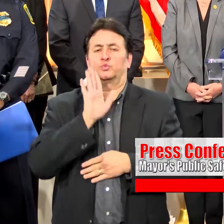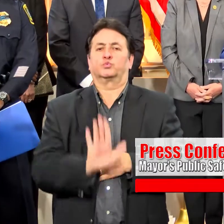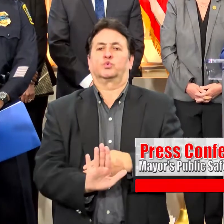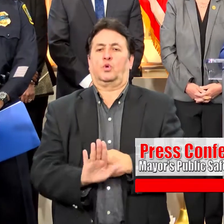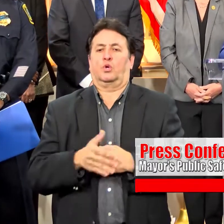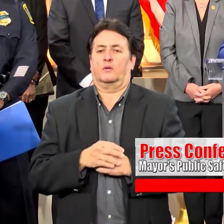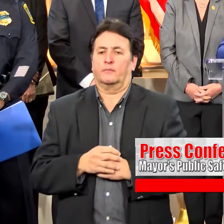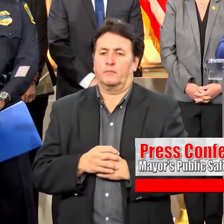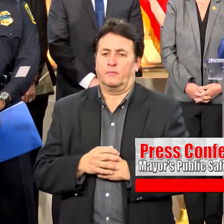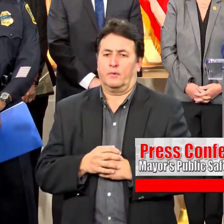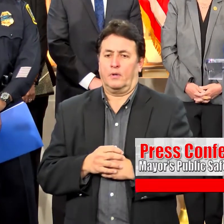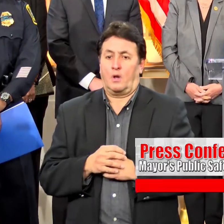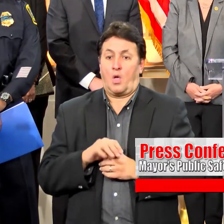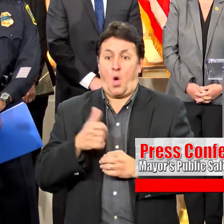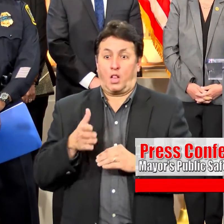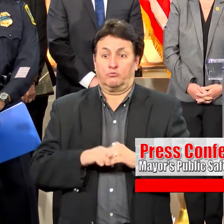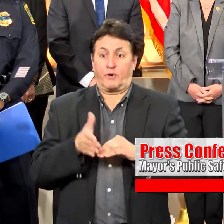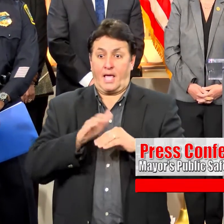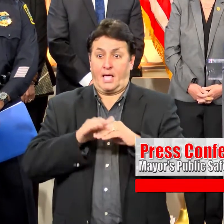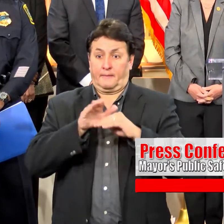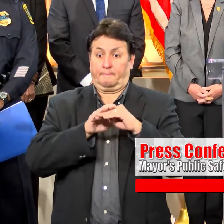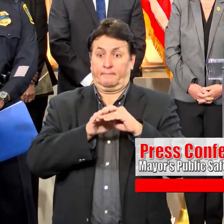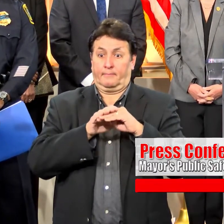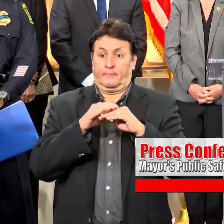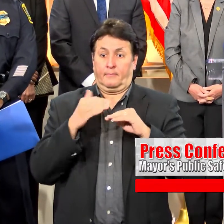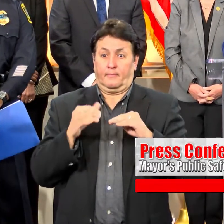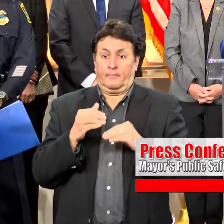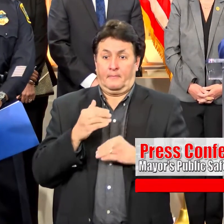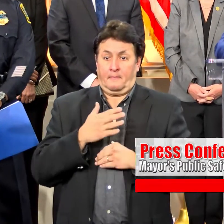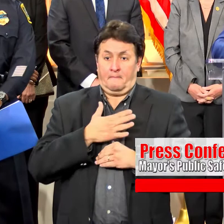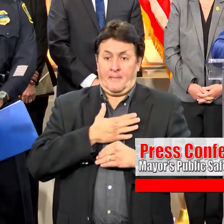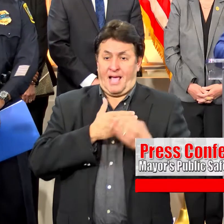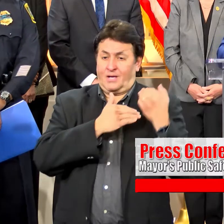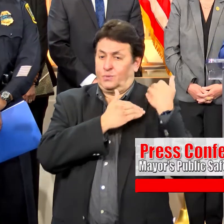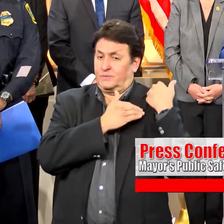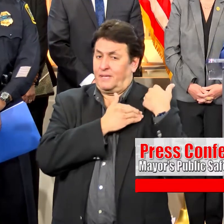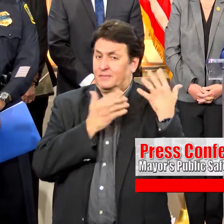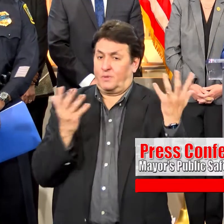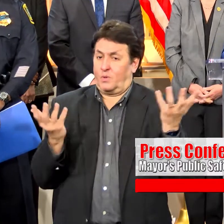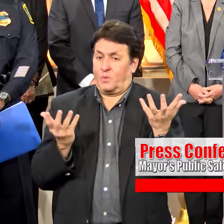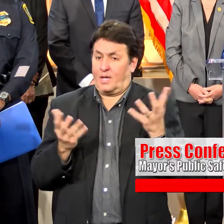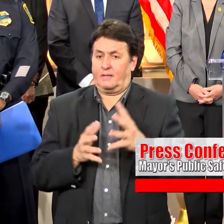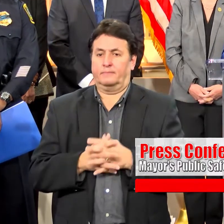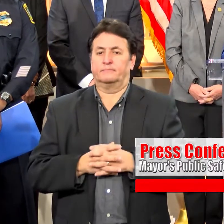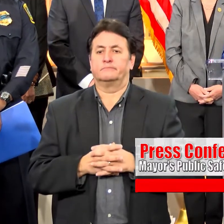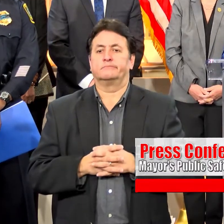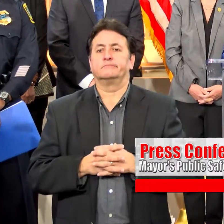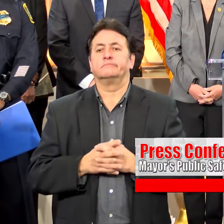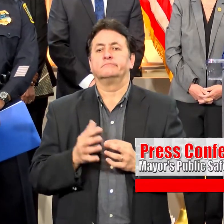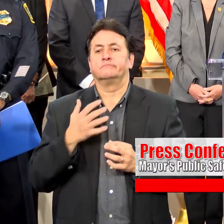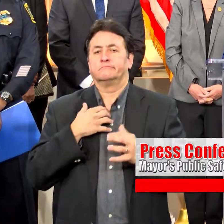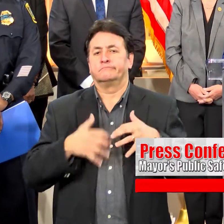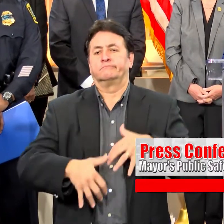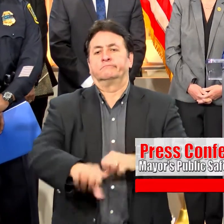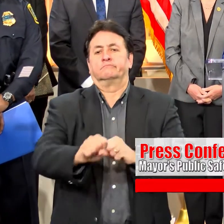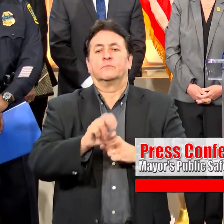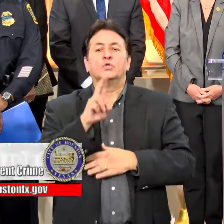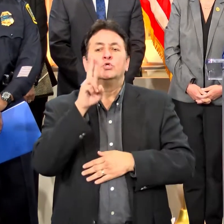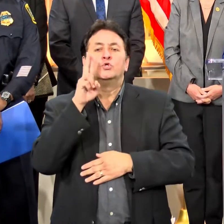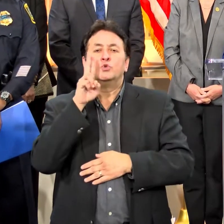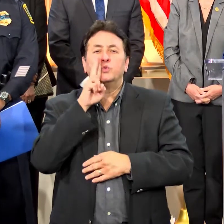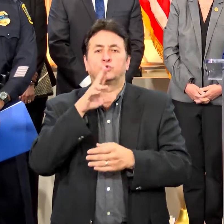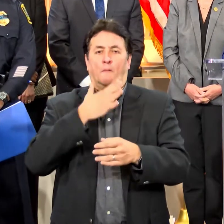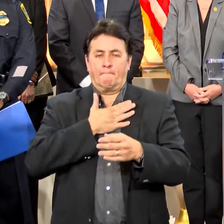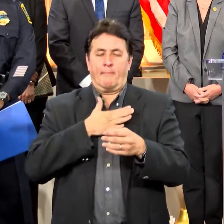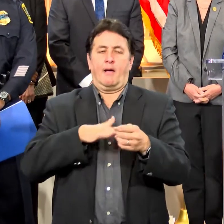in crime. My primary responsibility is what's taking place in the city of Houston. Last year,